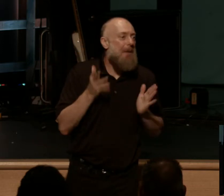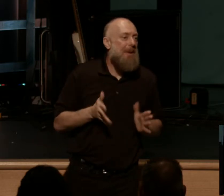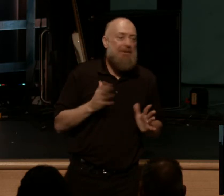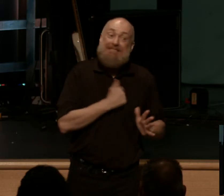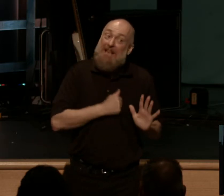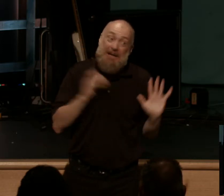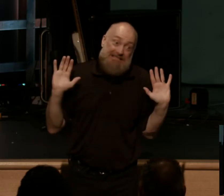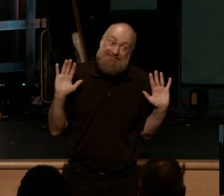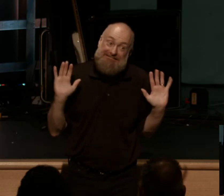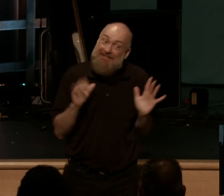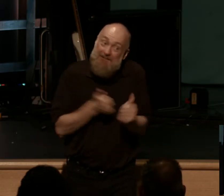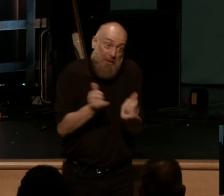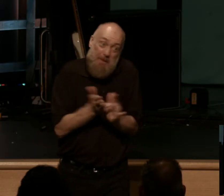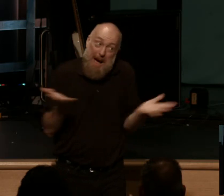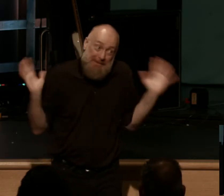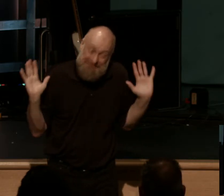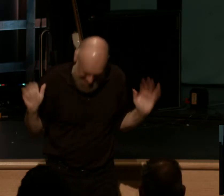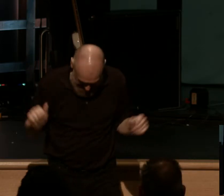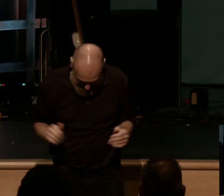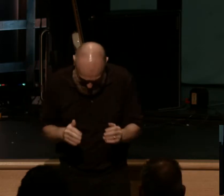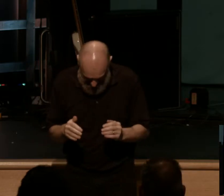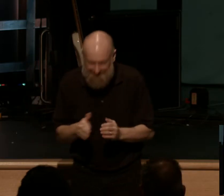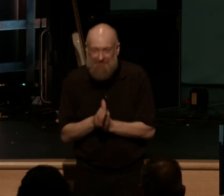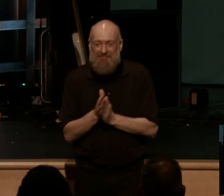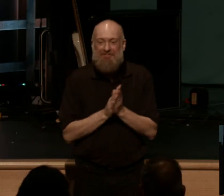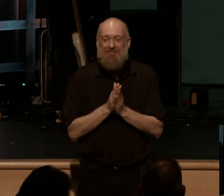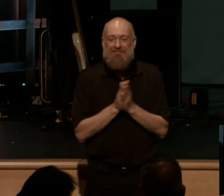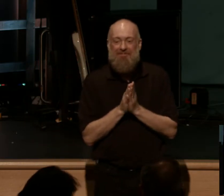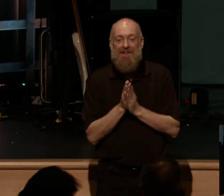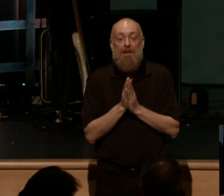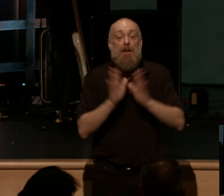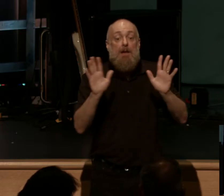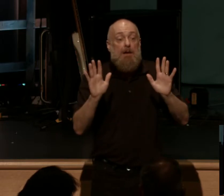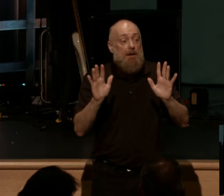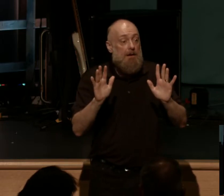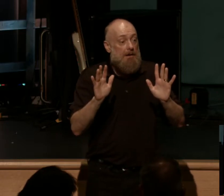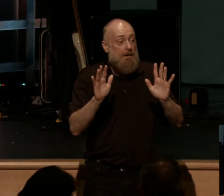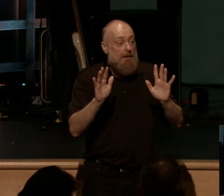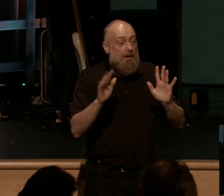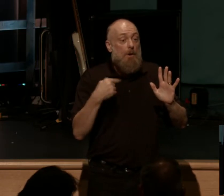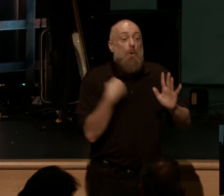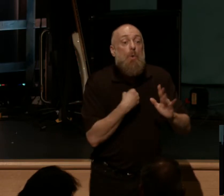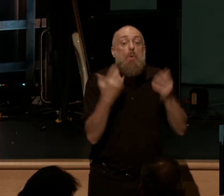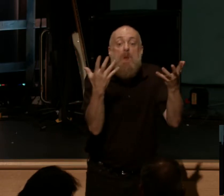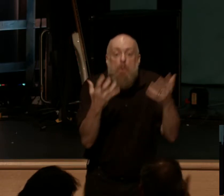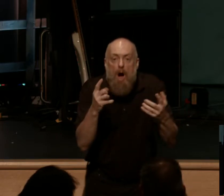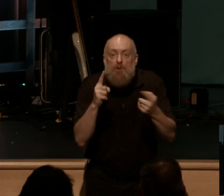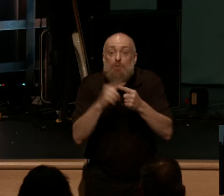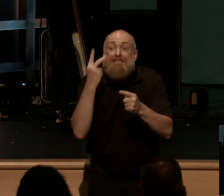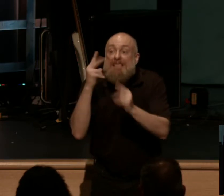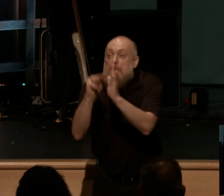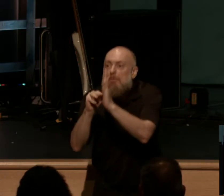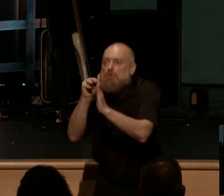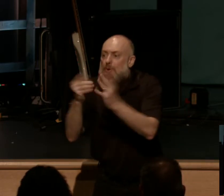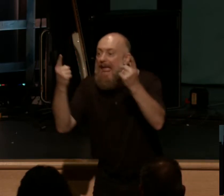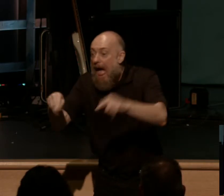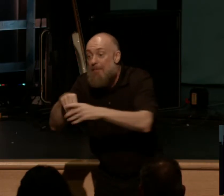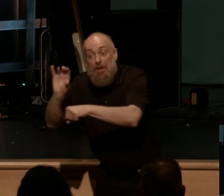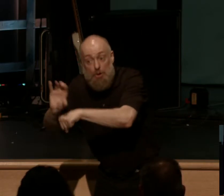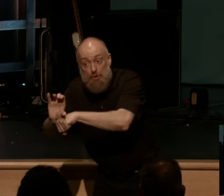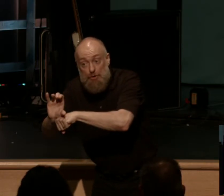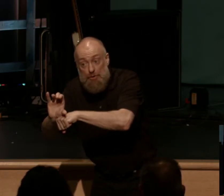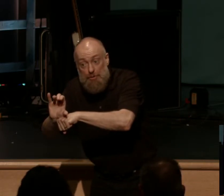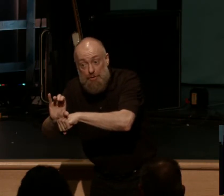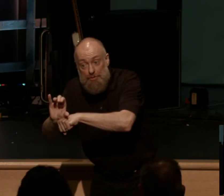biblical right now. It's biblical. This is the metaphor that the Bible uses. We have to understand that. Again, we want to see maturity. We have